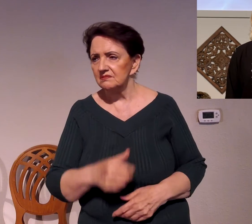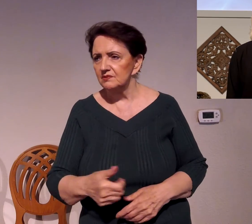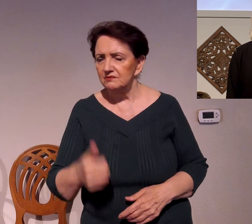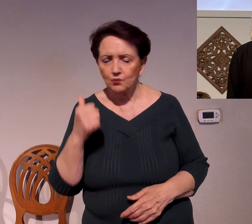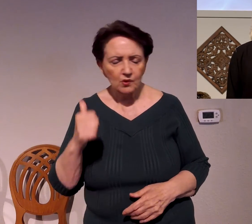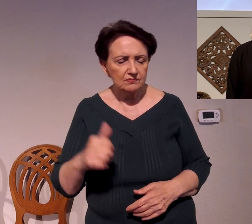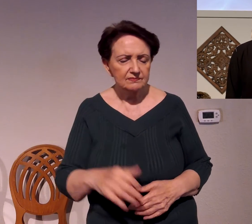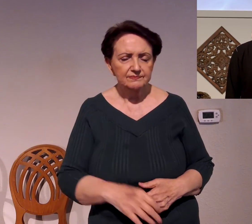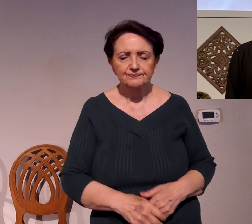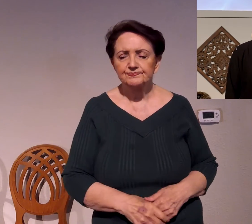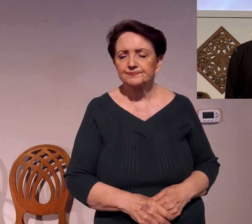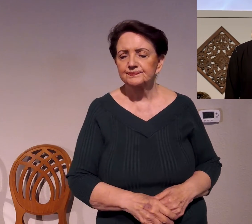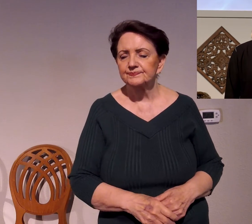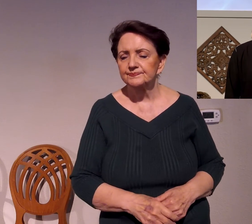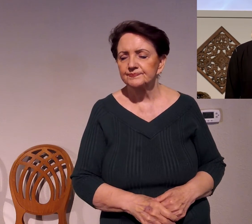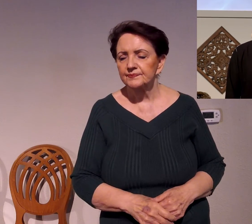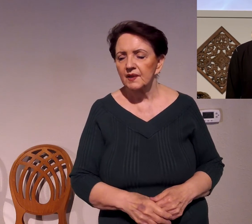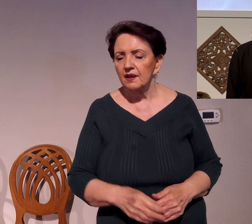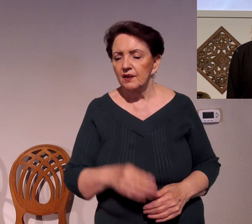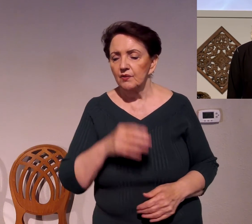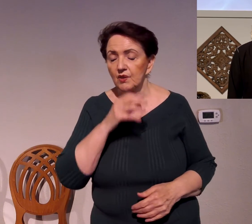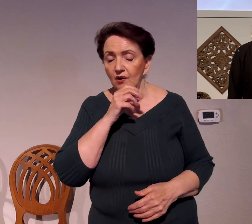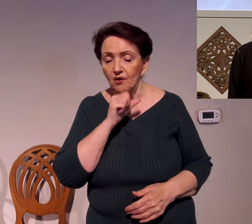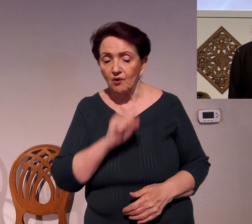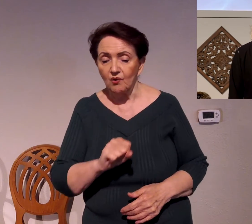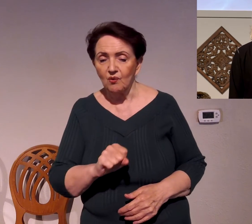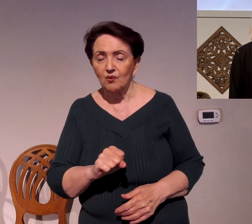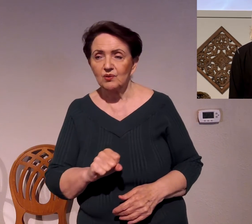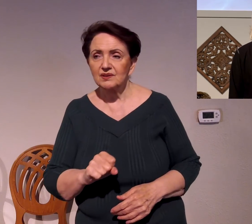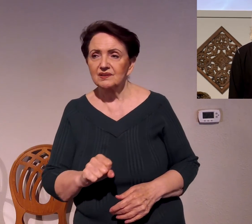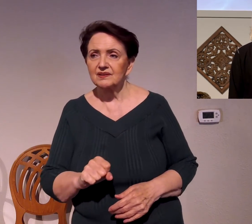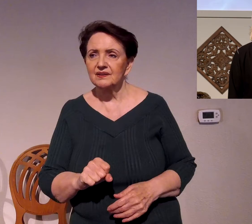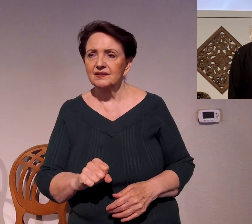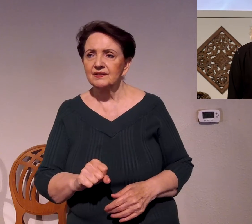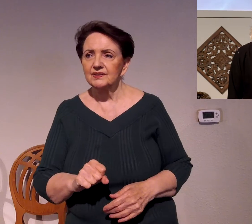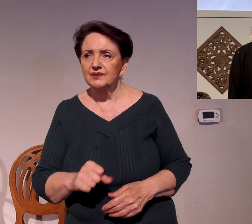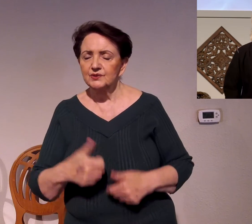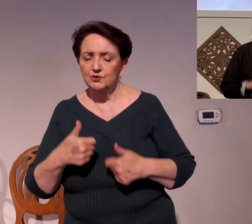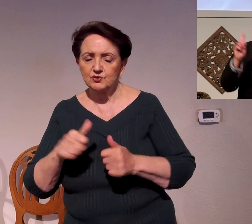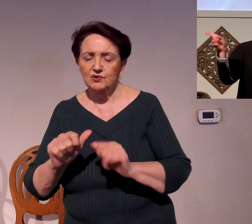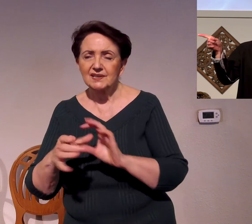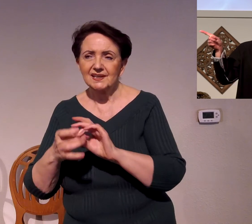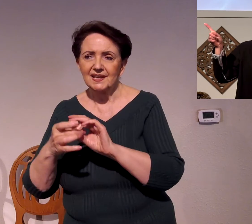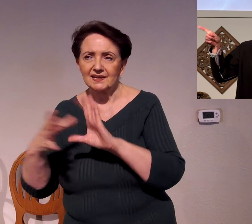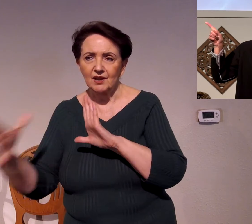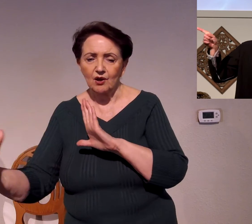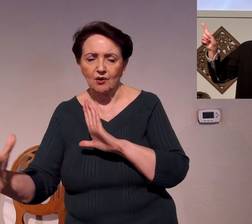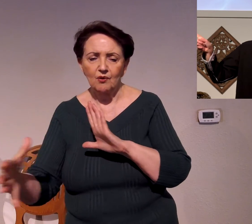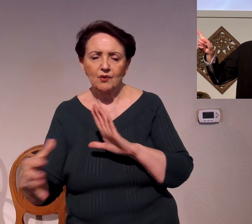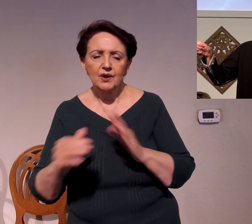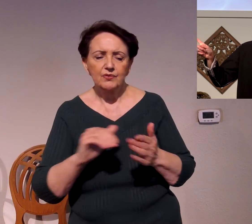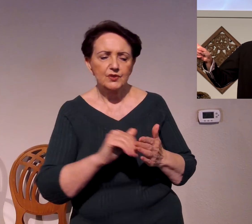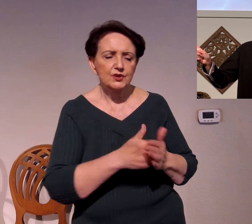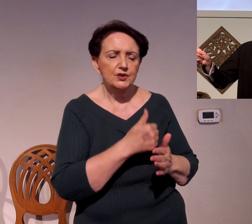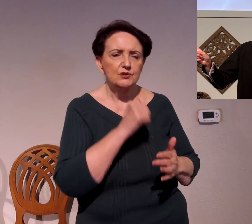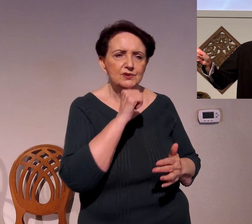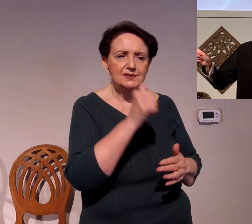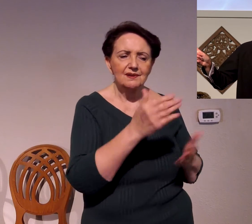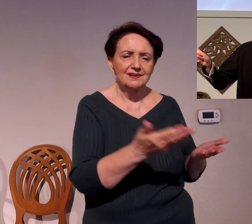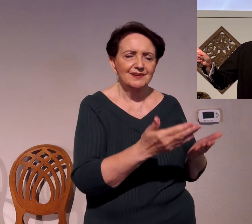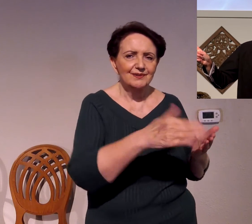Nothing is working because the old is the old trapeze that you're trying to let go of, and the new has not yet